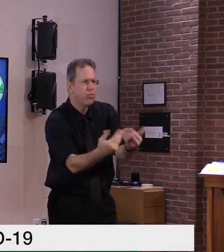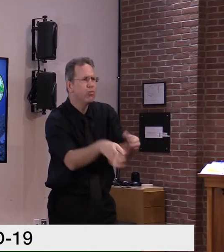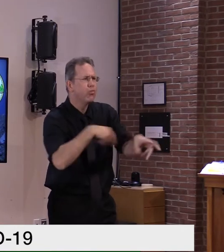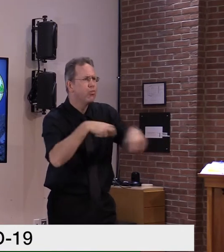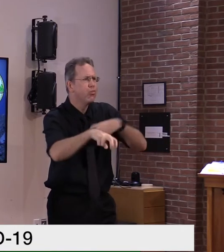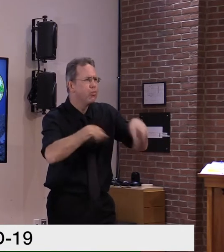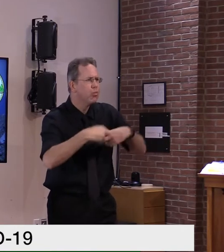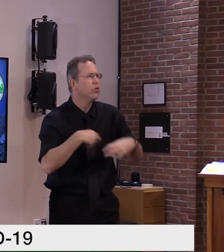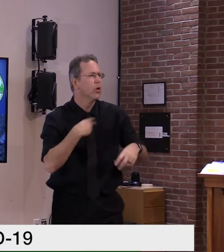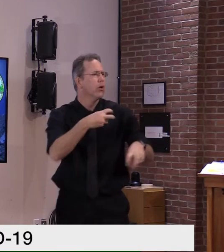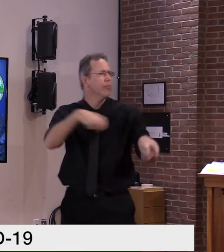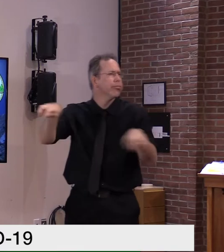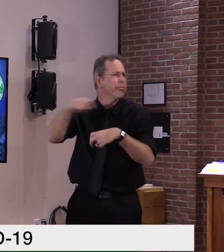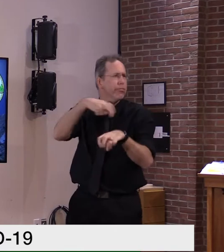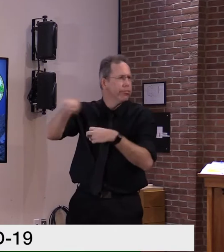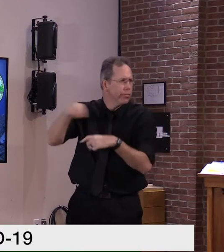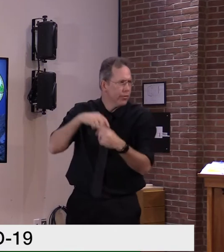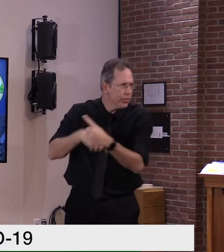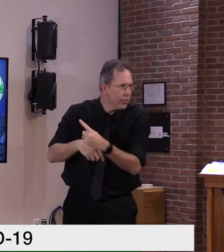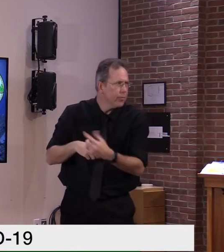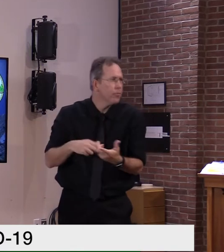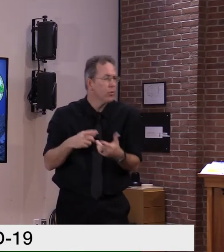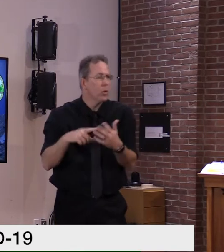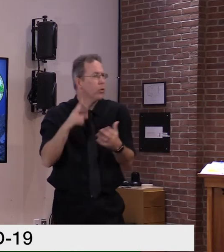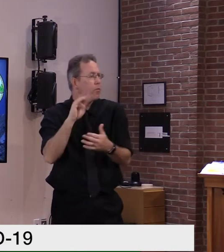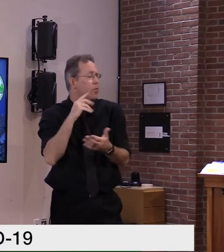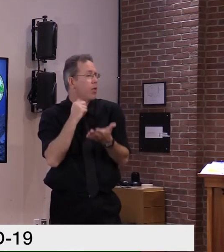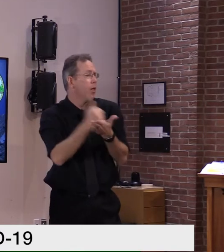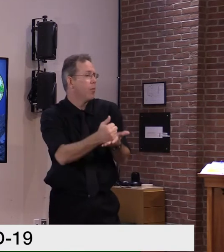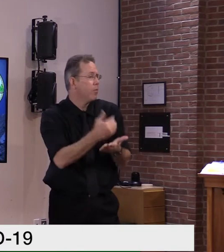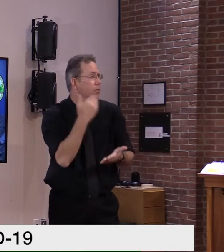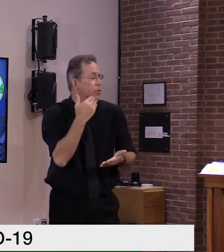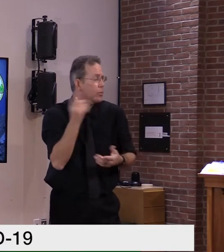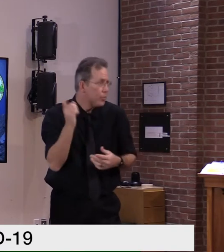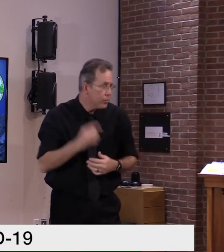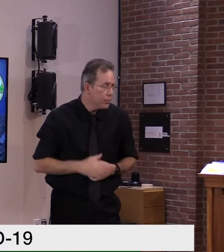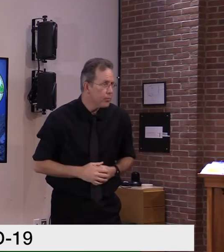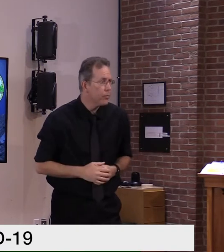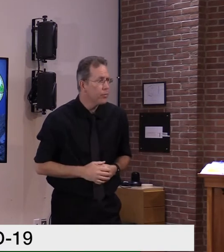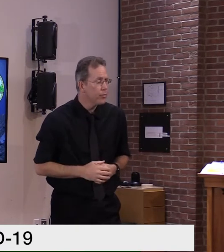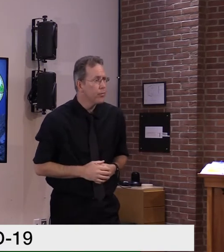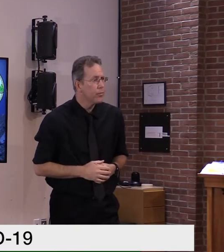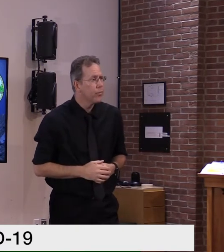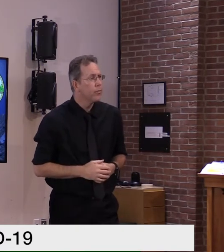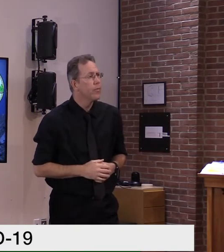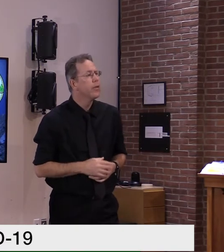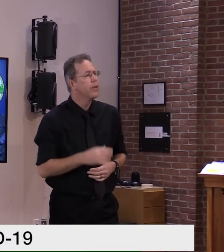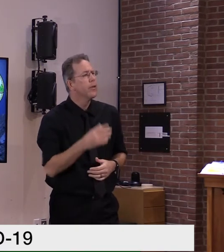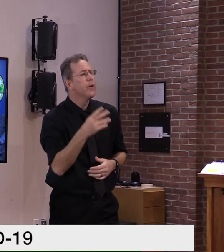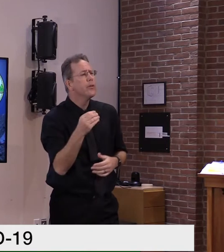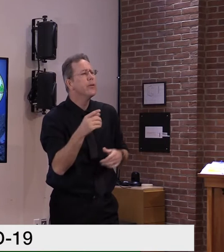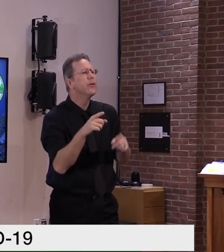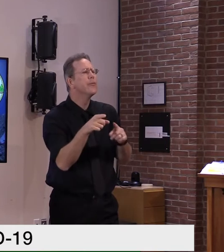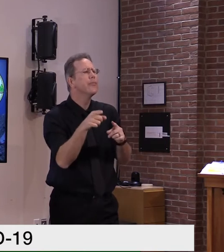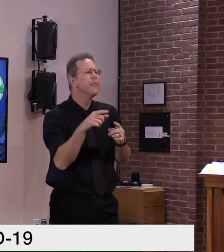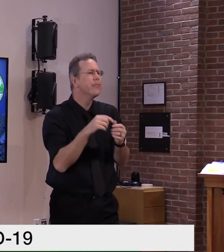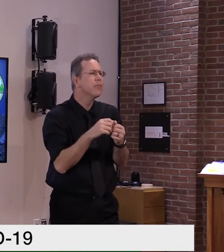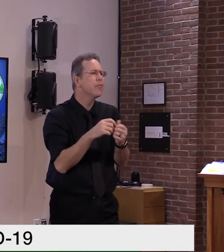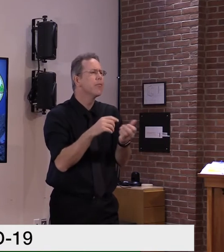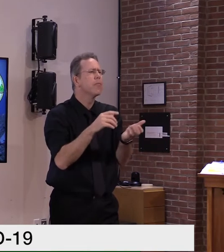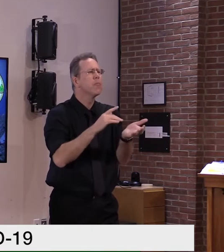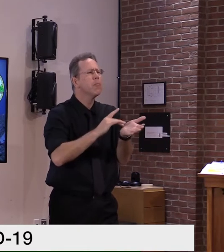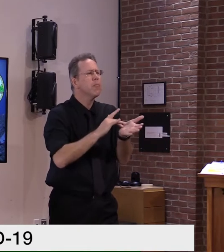various occasions, as well as the Medical Reserve Corps and other areas